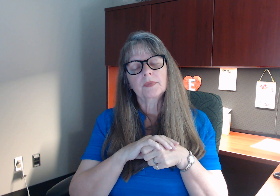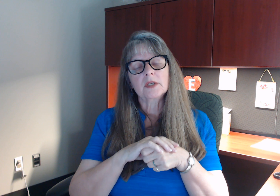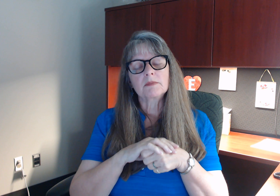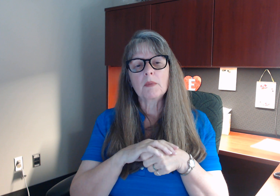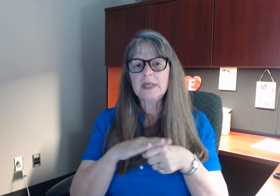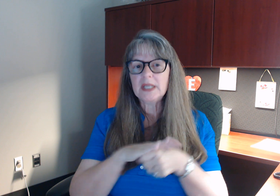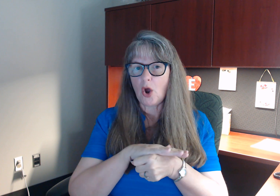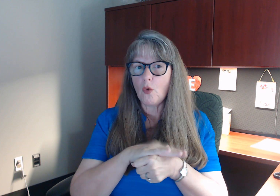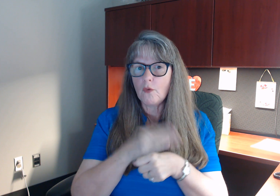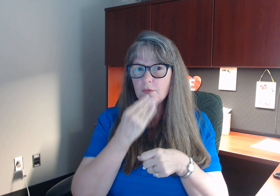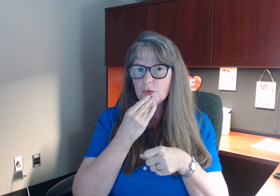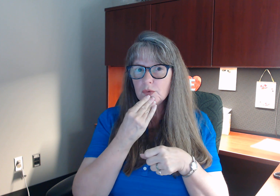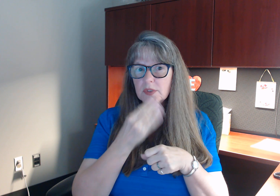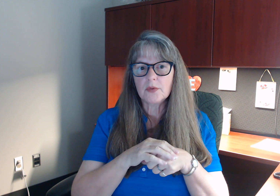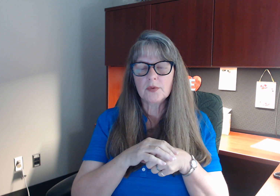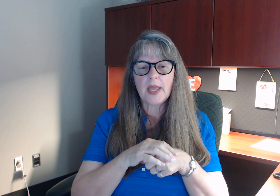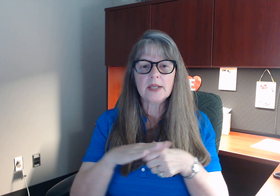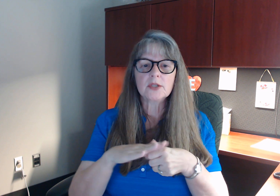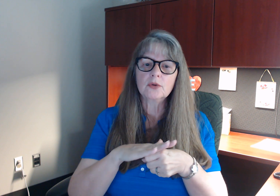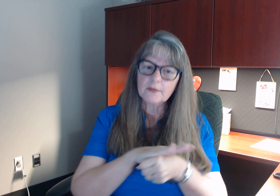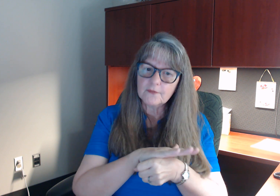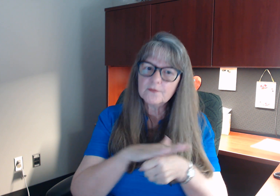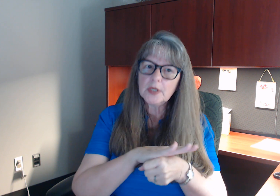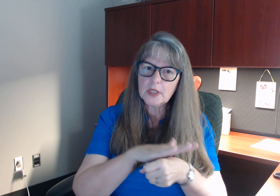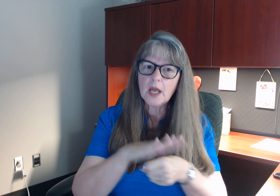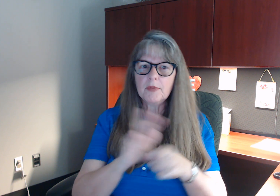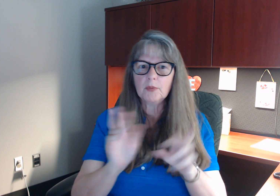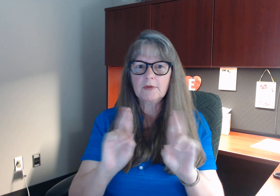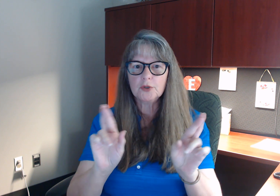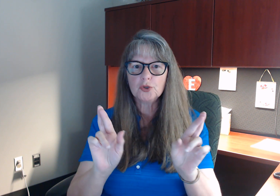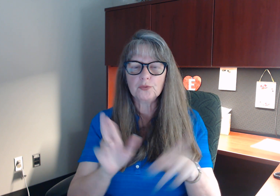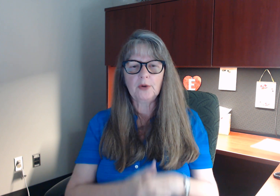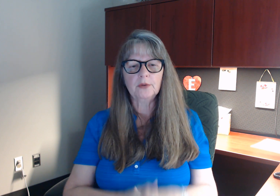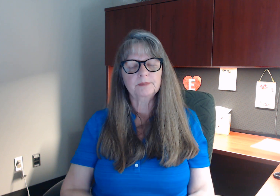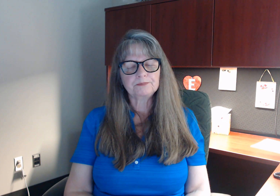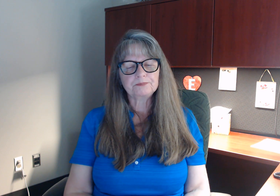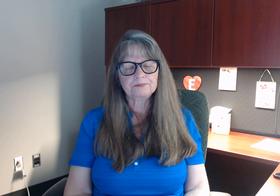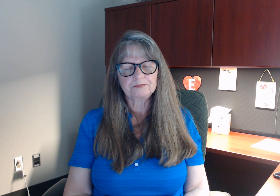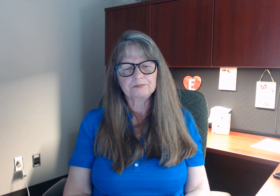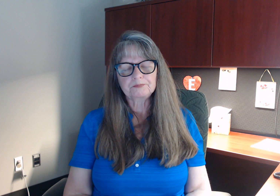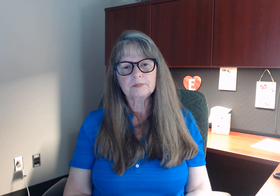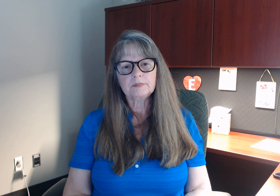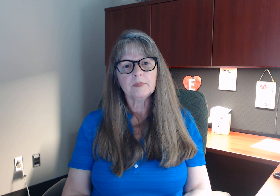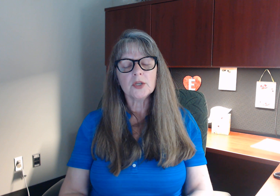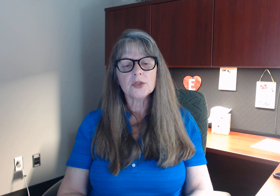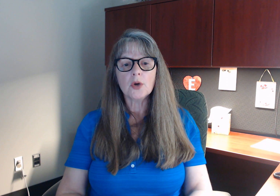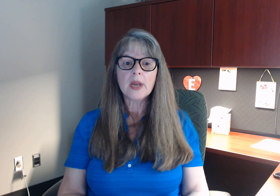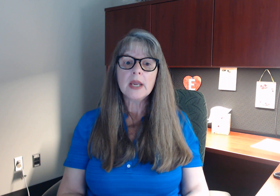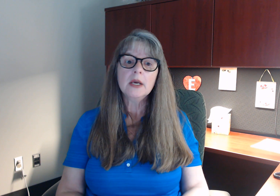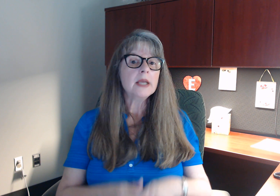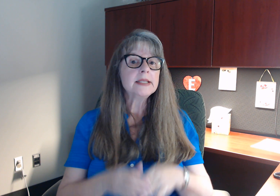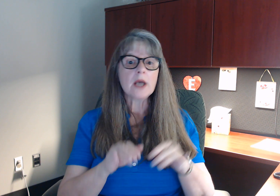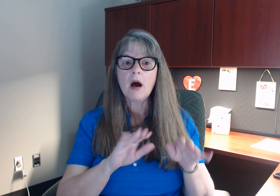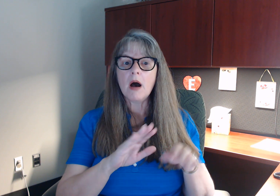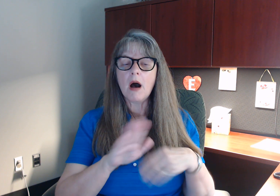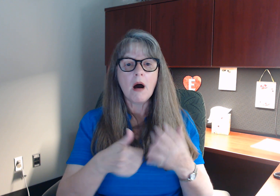Remember we did Whole Foods the other day, so you can fill up the refrigerator. So